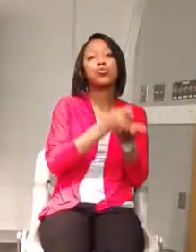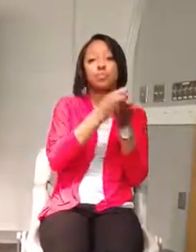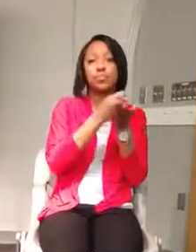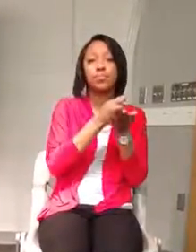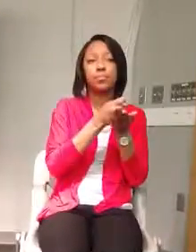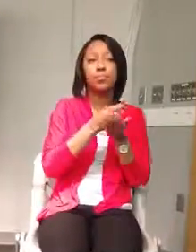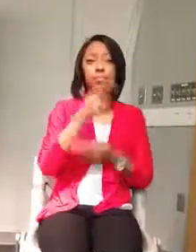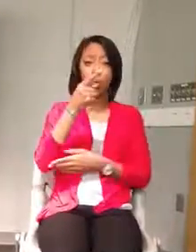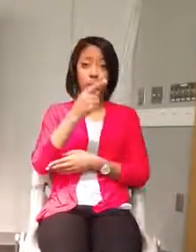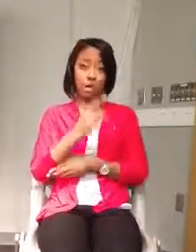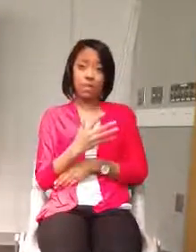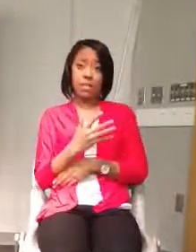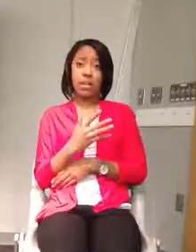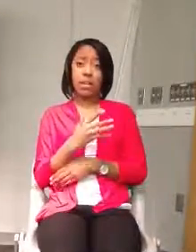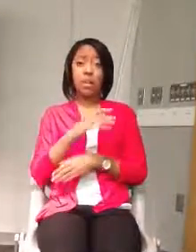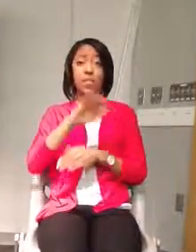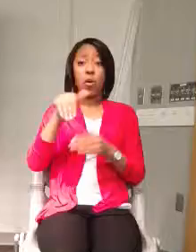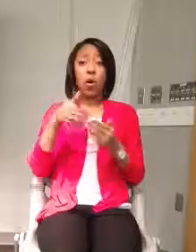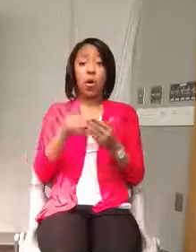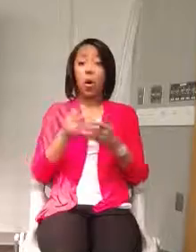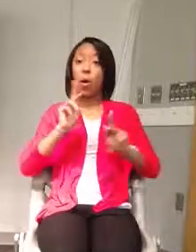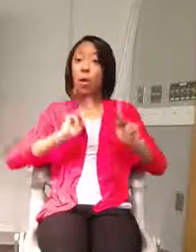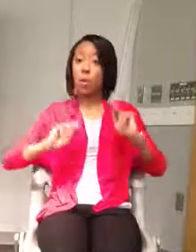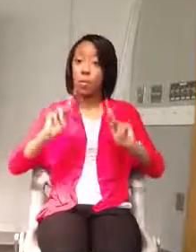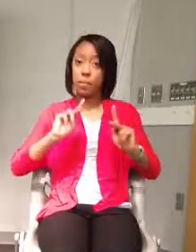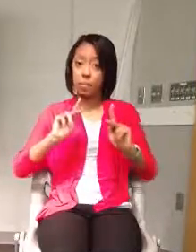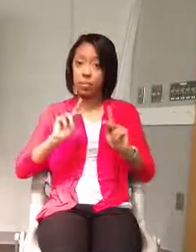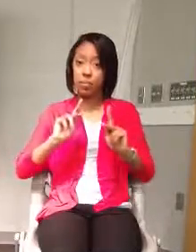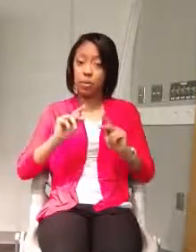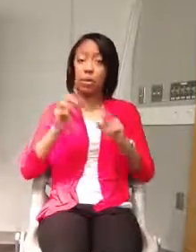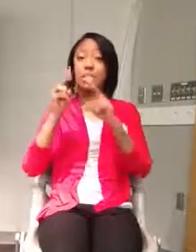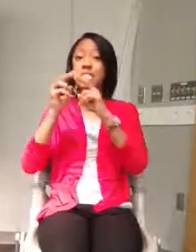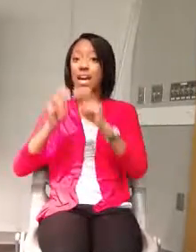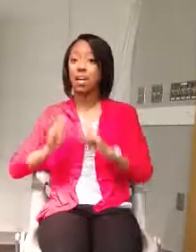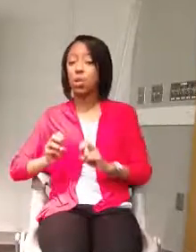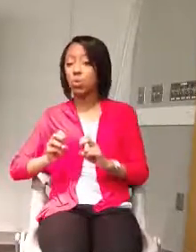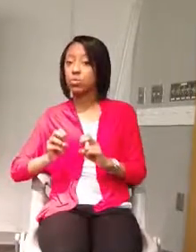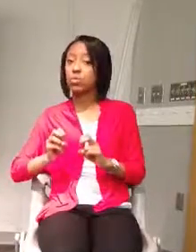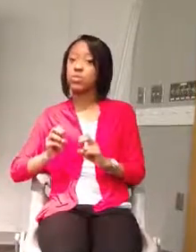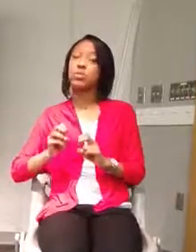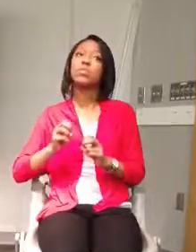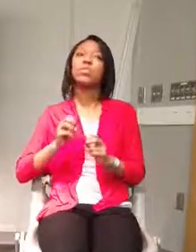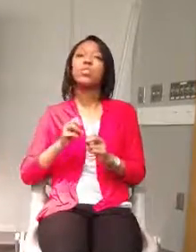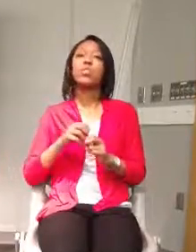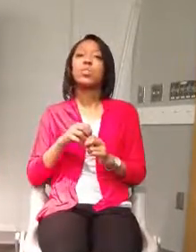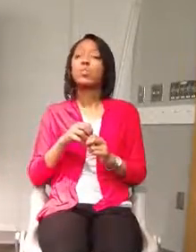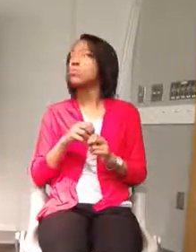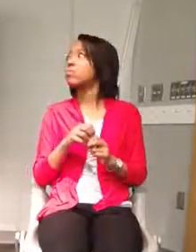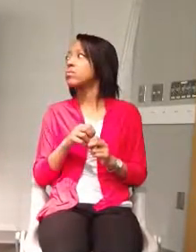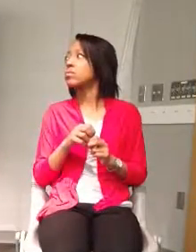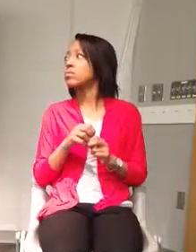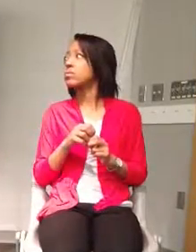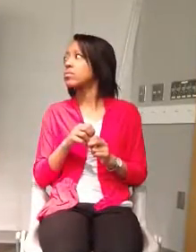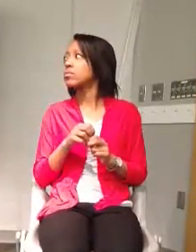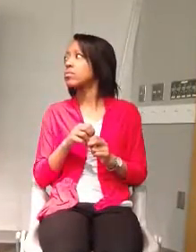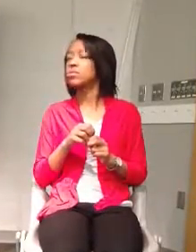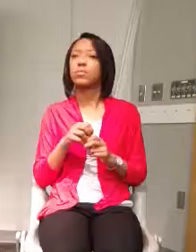1/5 of all people diagnosed with cancer will die of malnutrition. That actually is